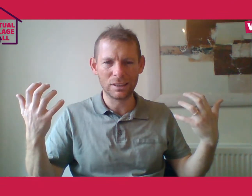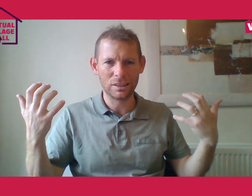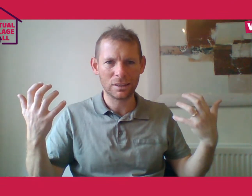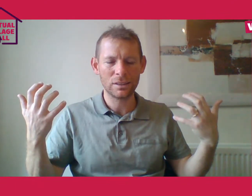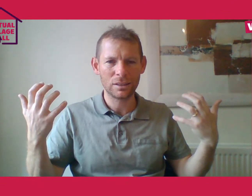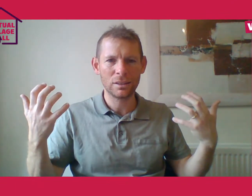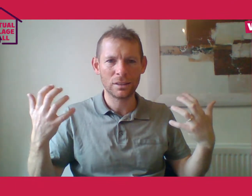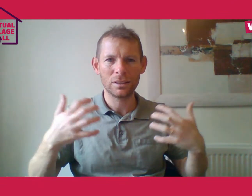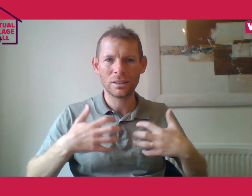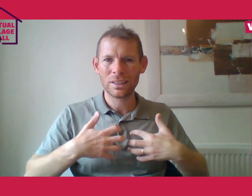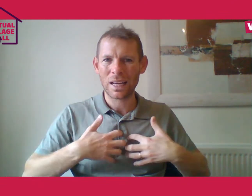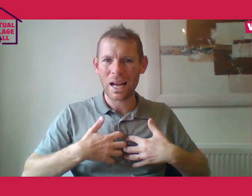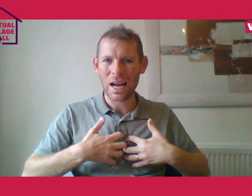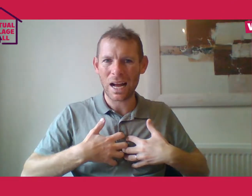angry.